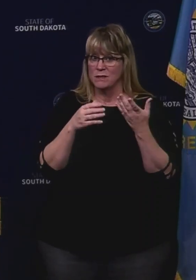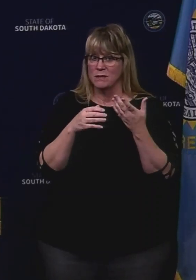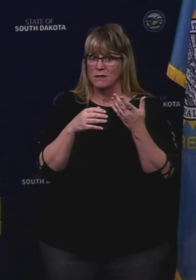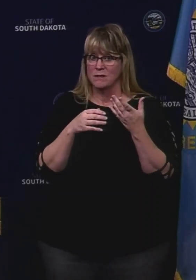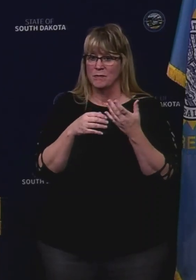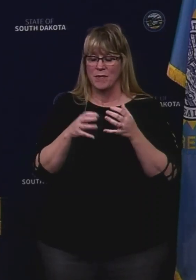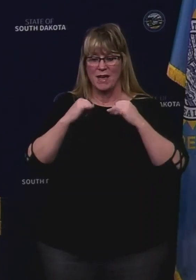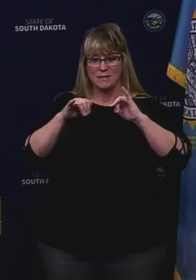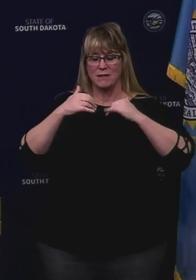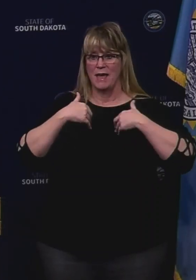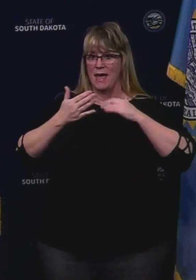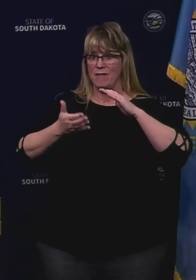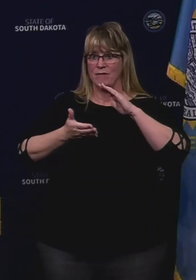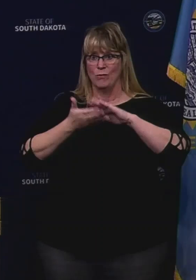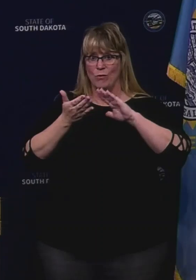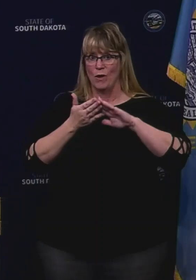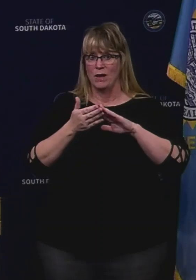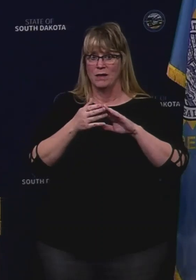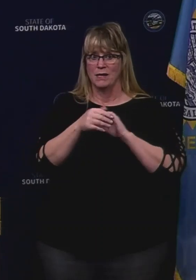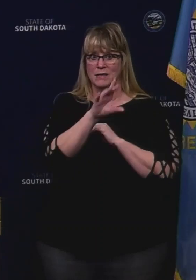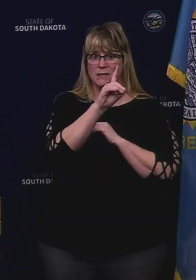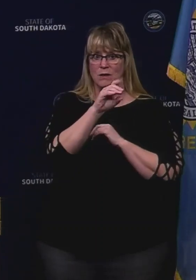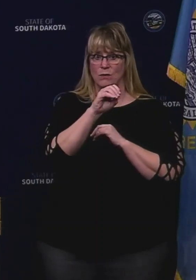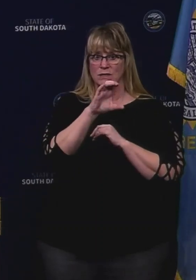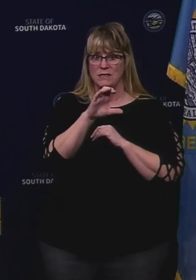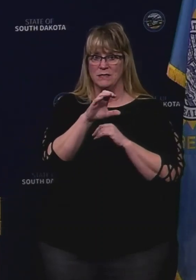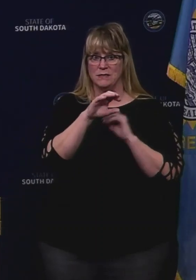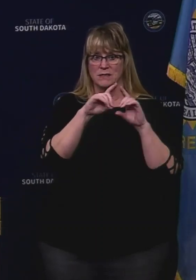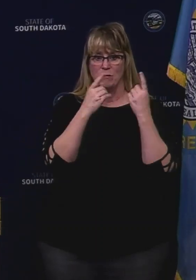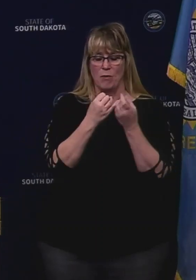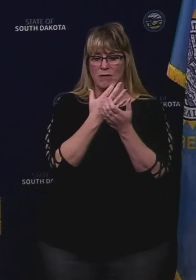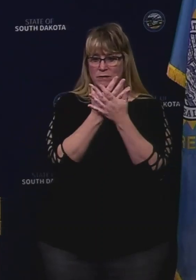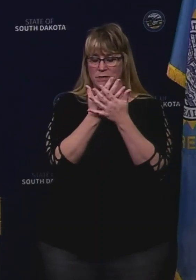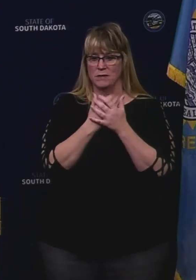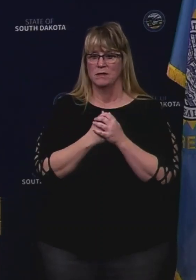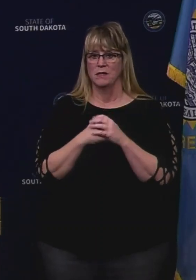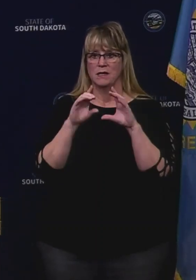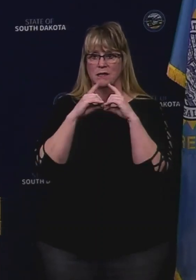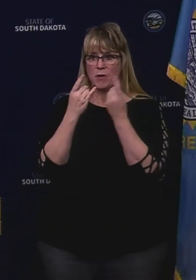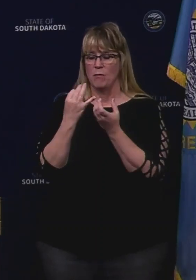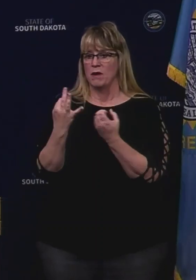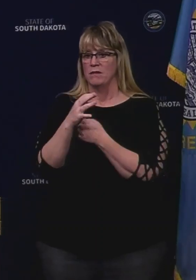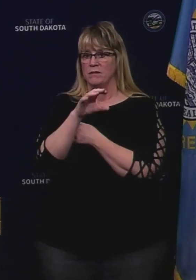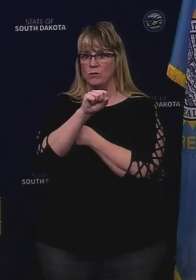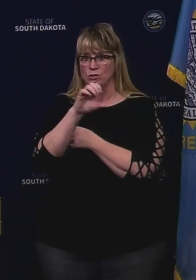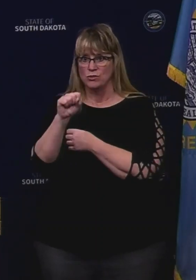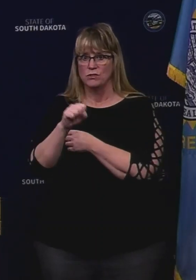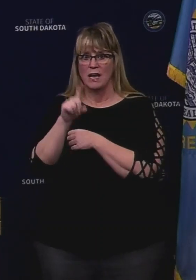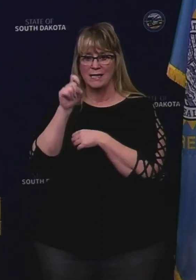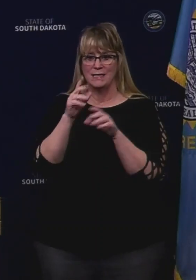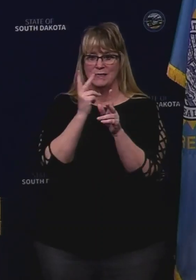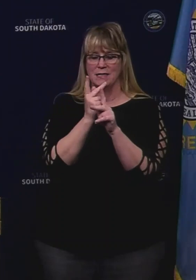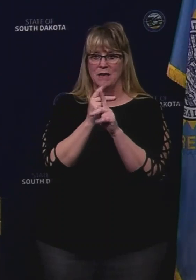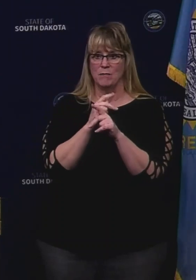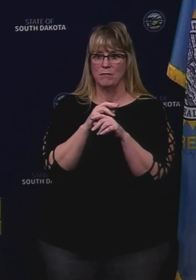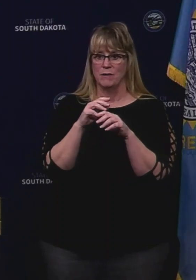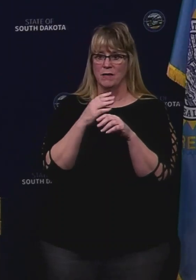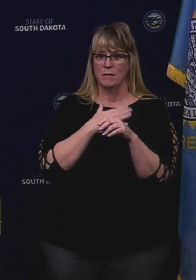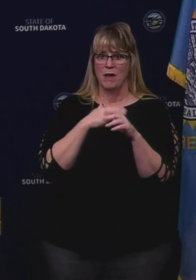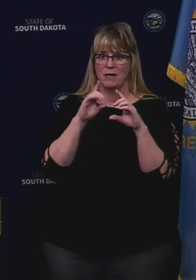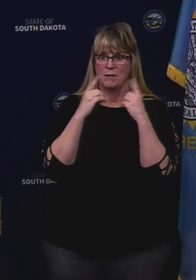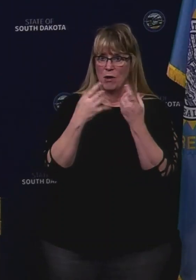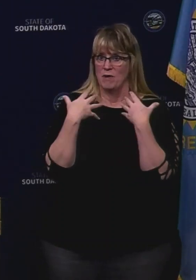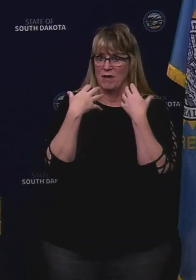still have to run a Department of Corrections. I still have to run a Department of Social Services. I need to keep my Department of Health